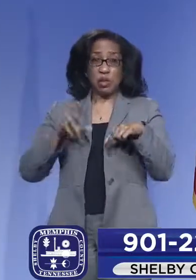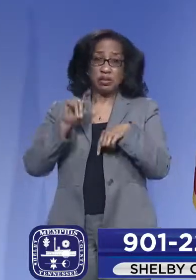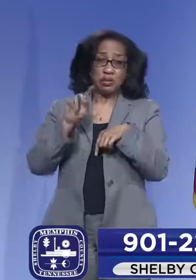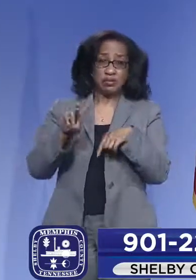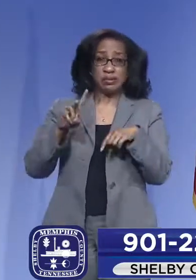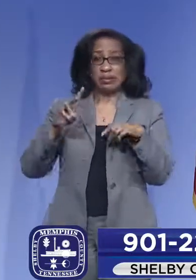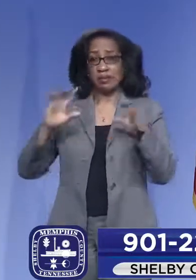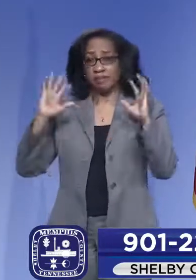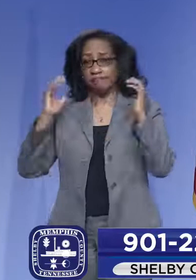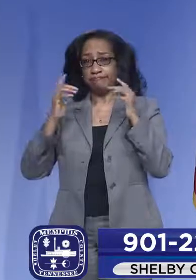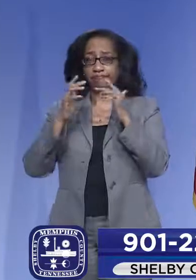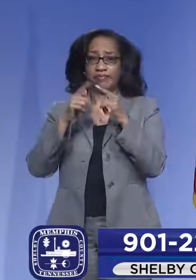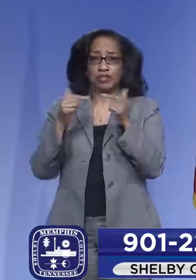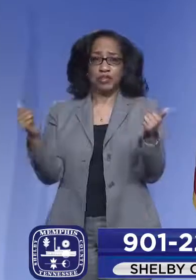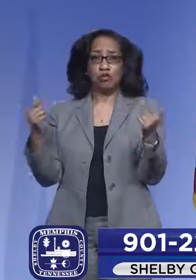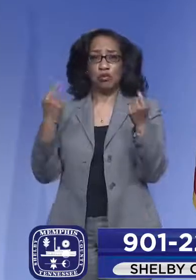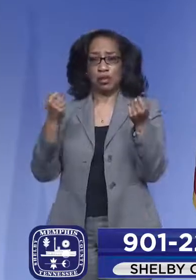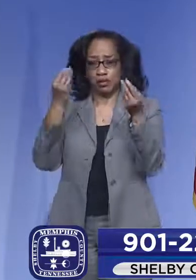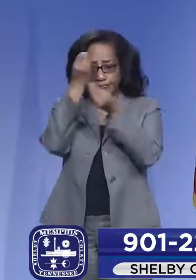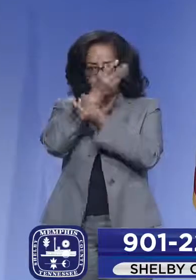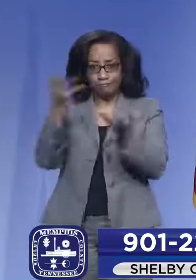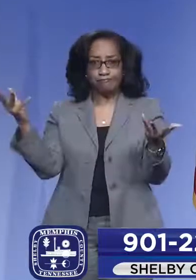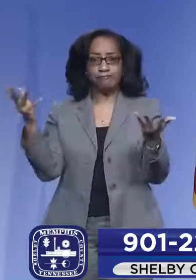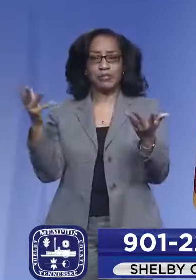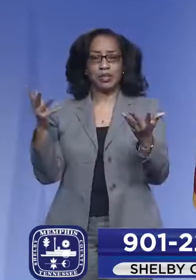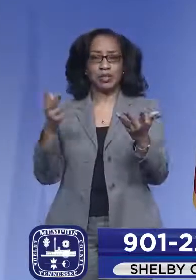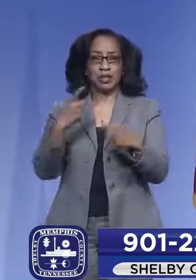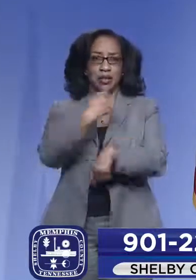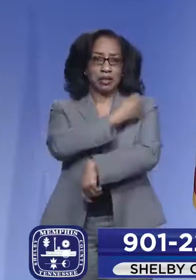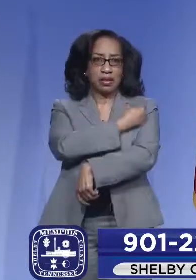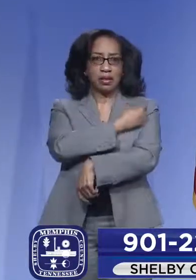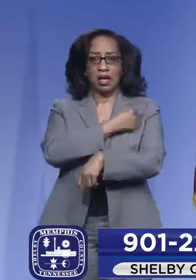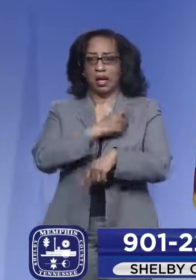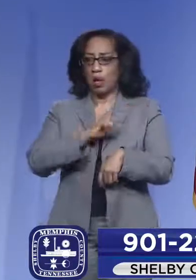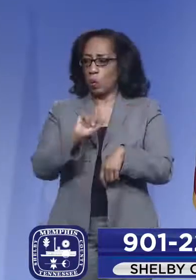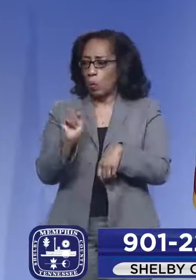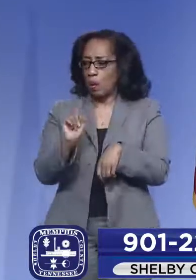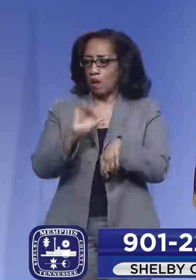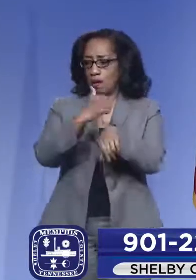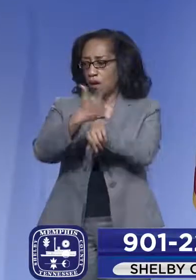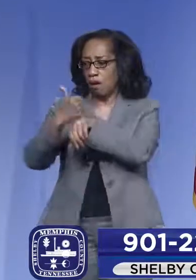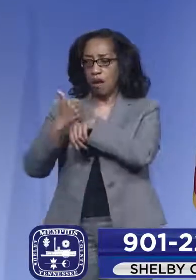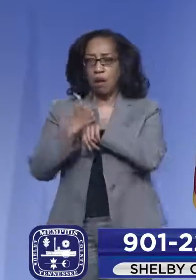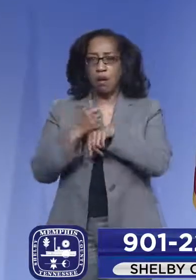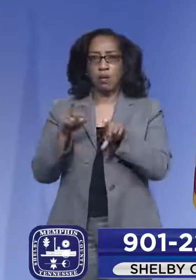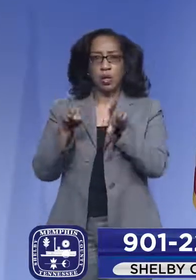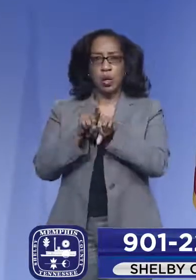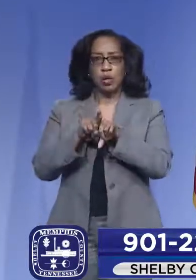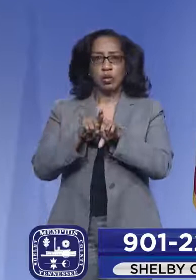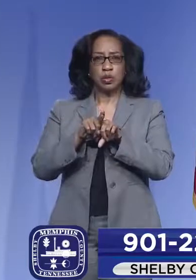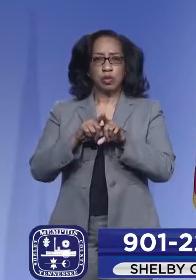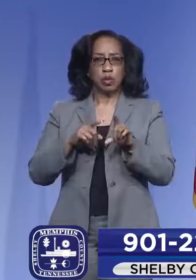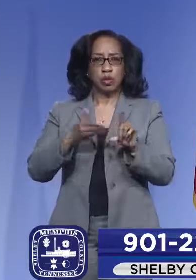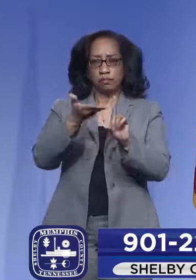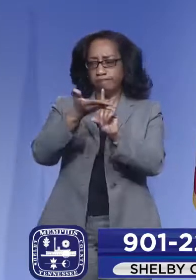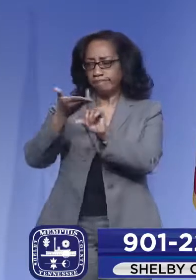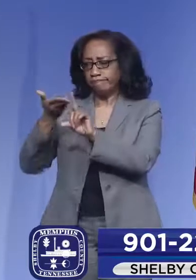availability of vaccines, availability of vaccination sites, and engaging large groups of individuals with a message